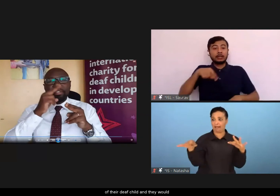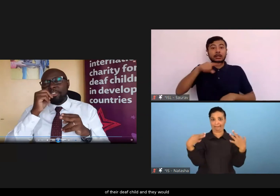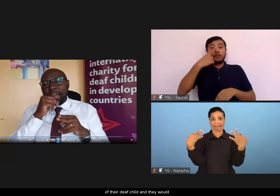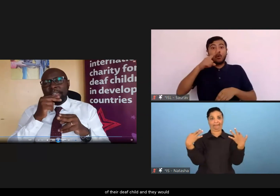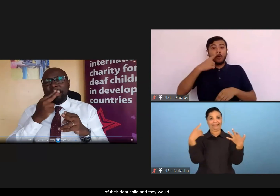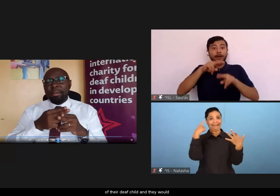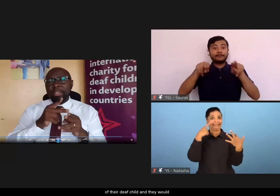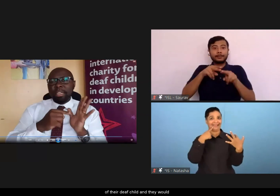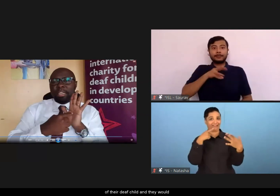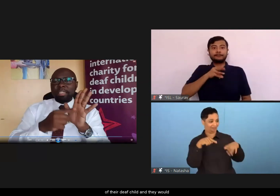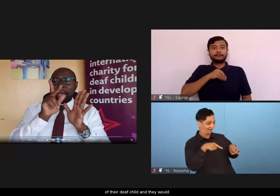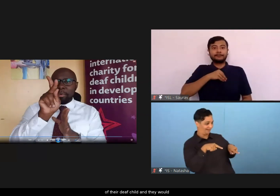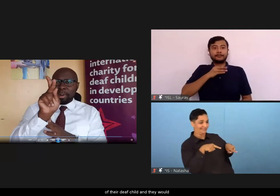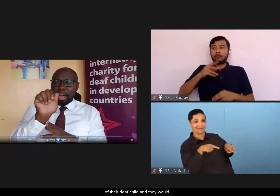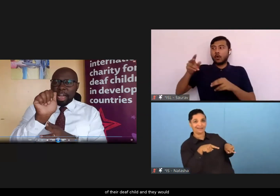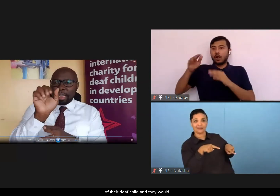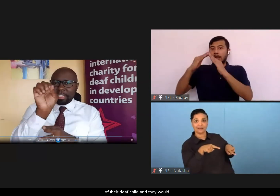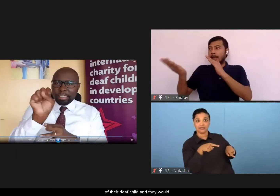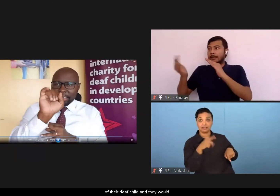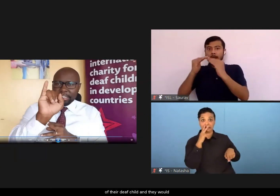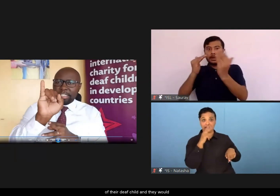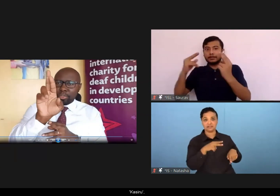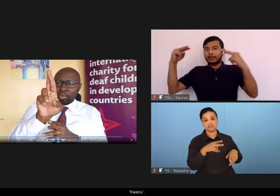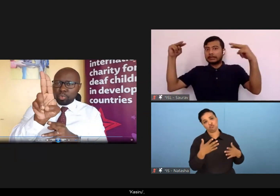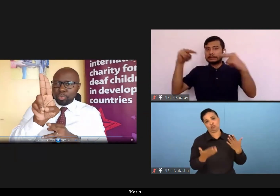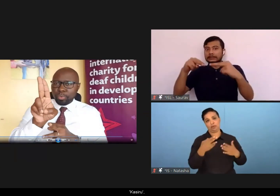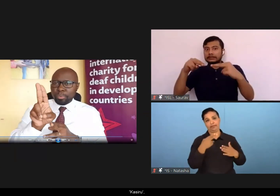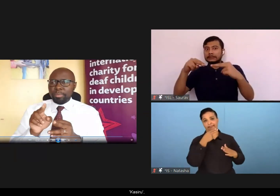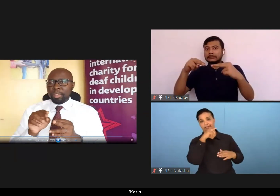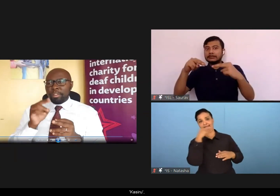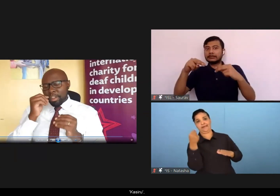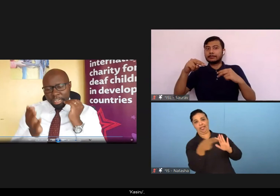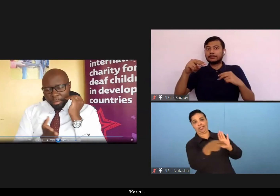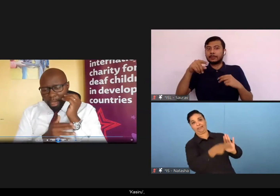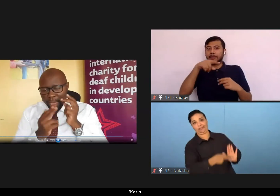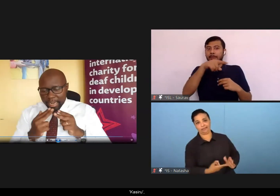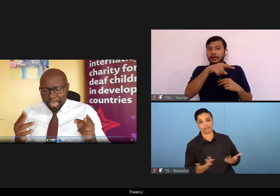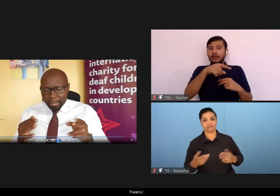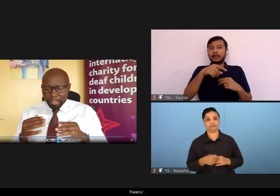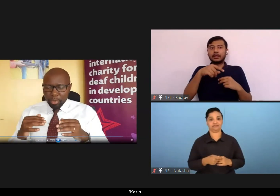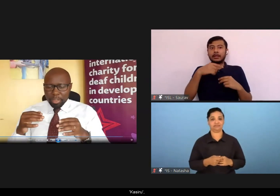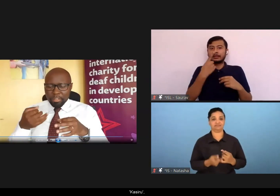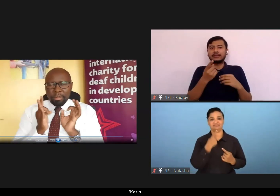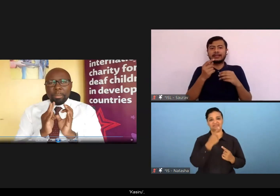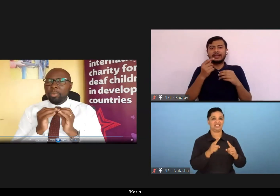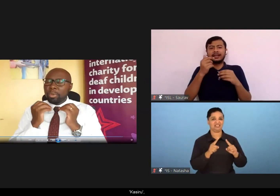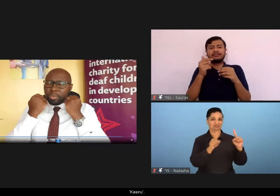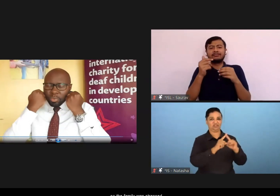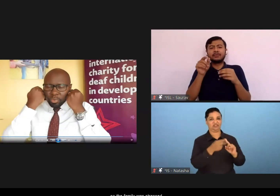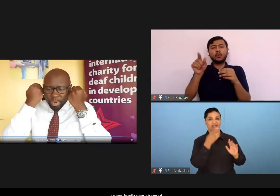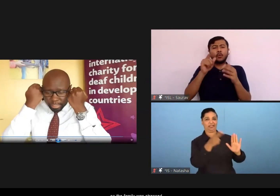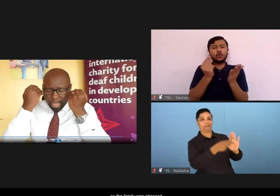And they would say that they would call the child names like Kasiru, funny names and bad